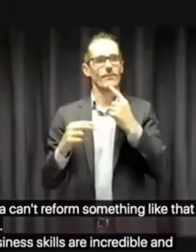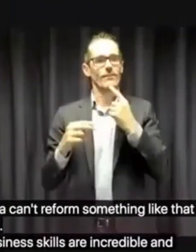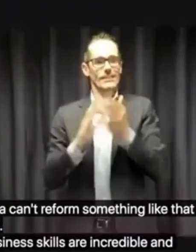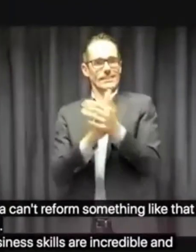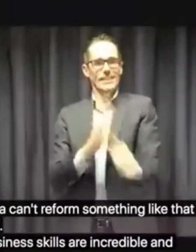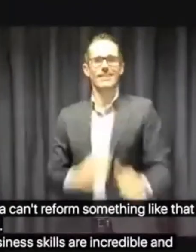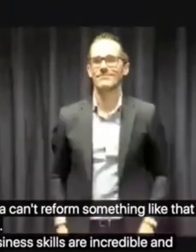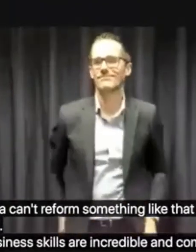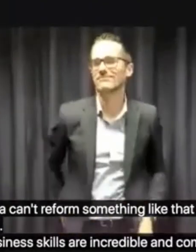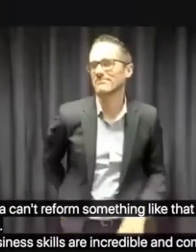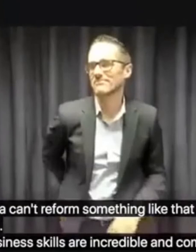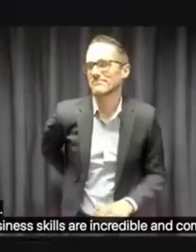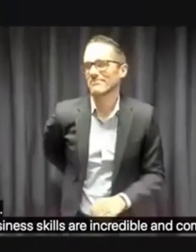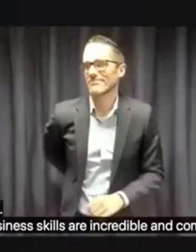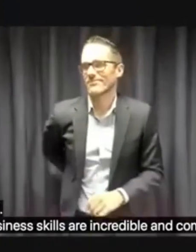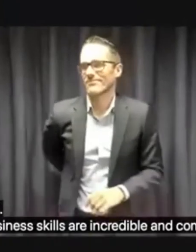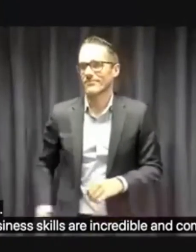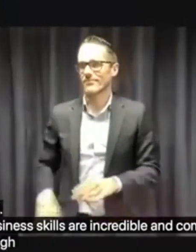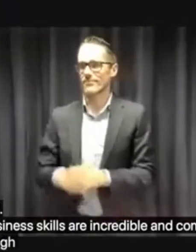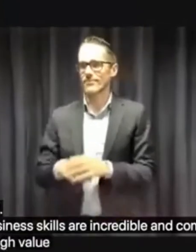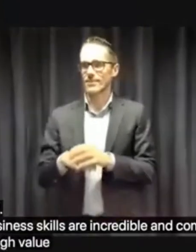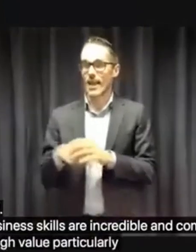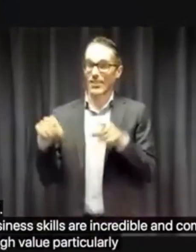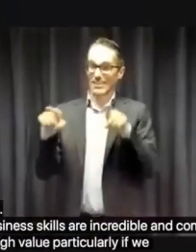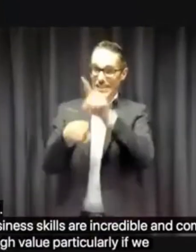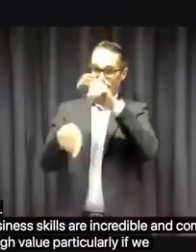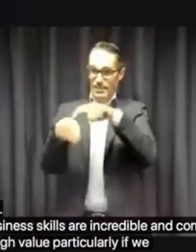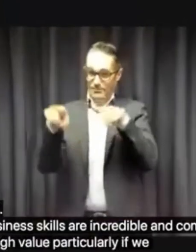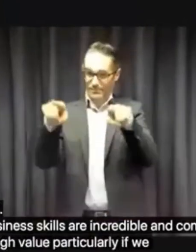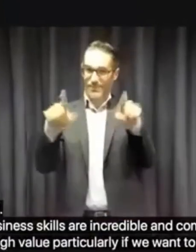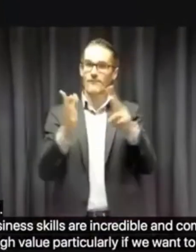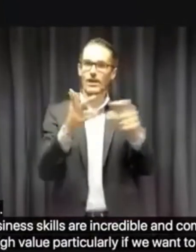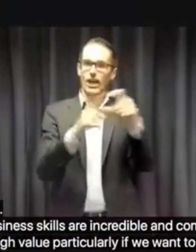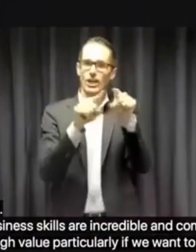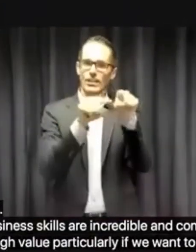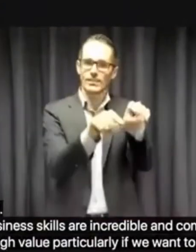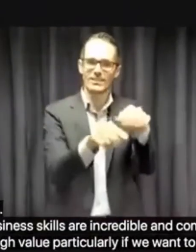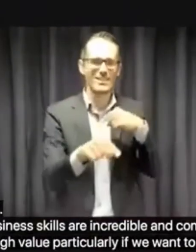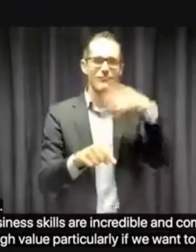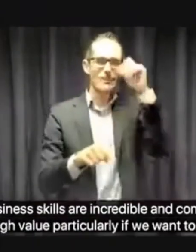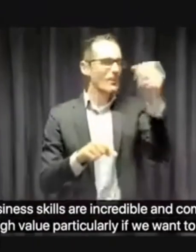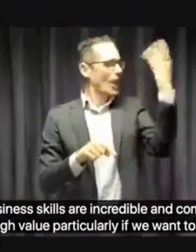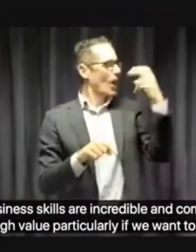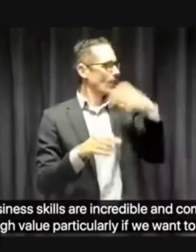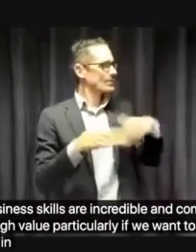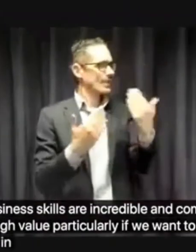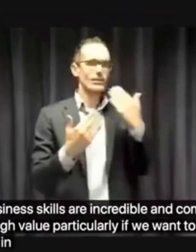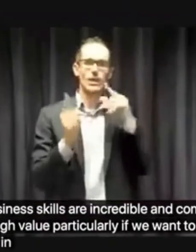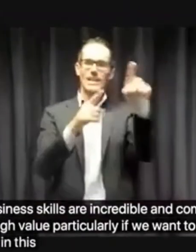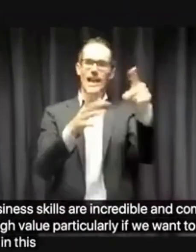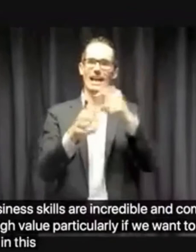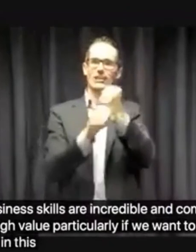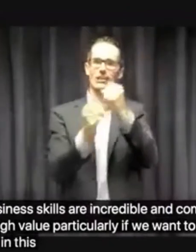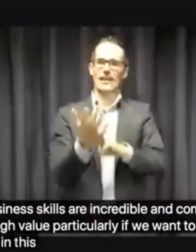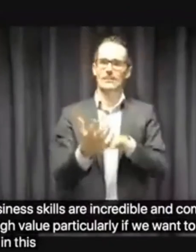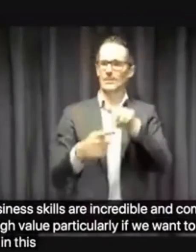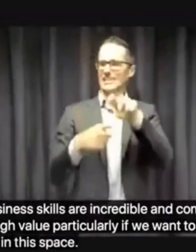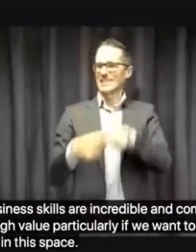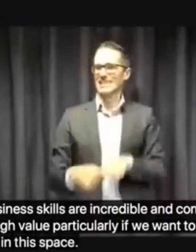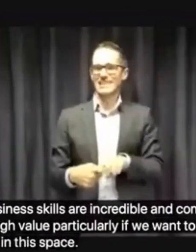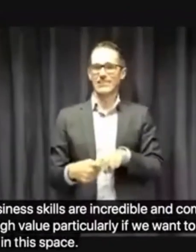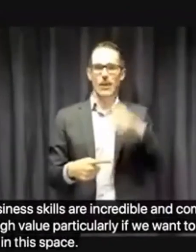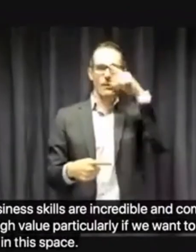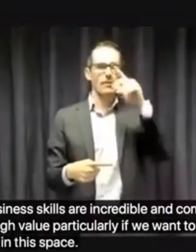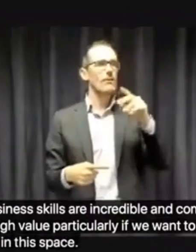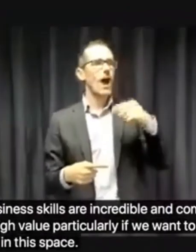this space that are going to develop those types of skills. And at the same time, be kind of remember back in the old days going